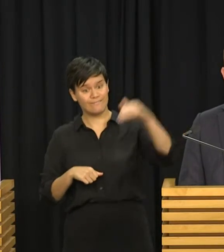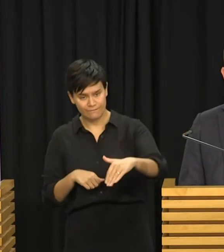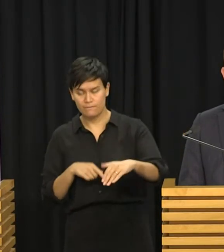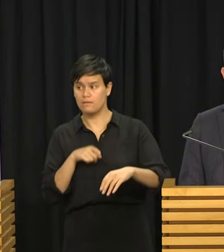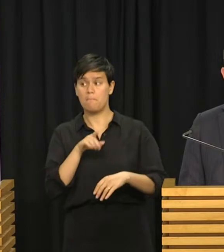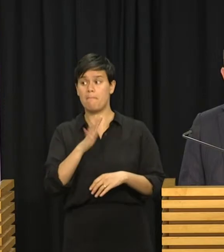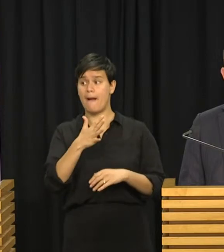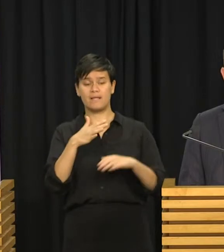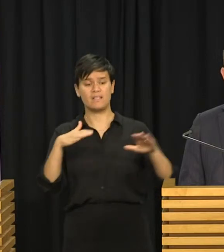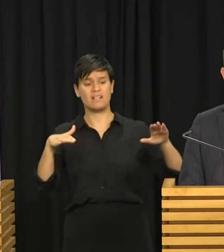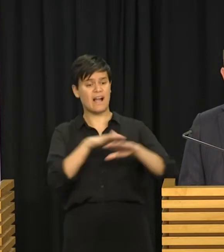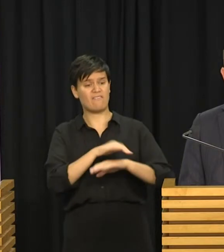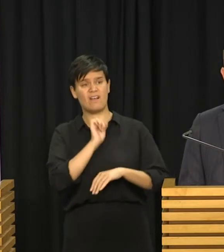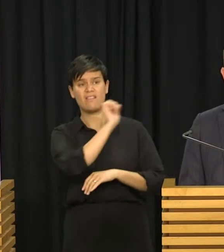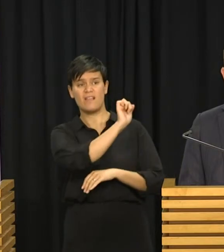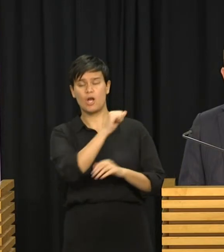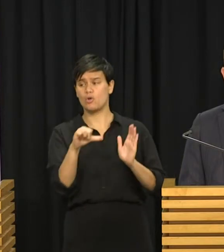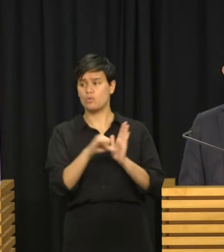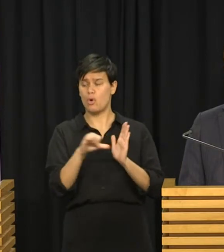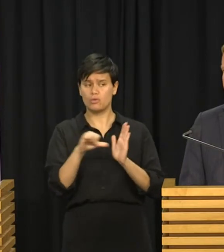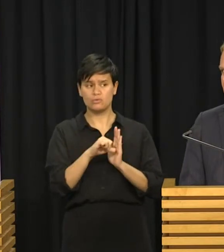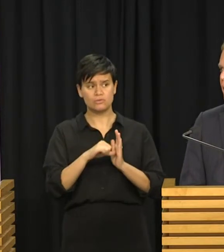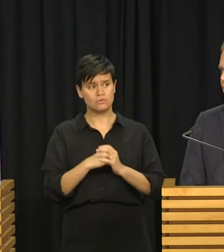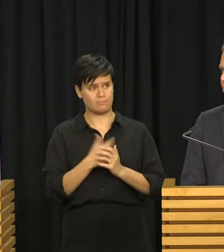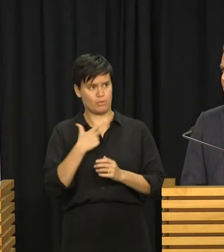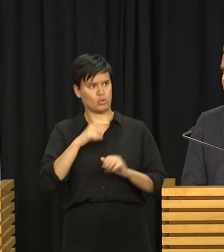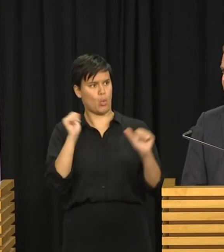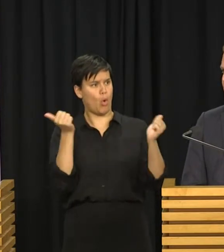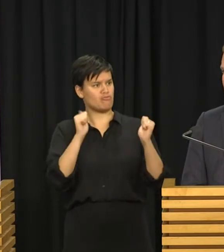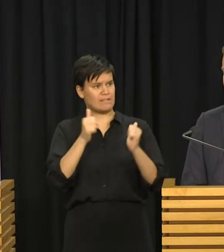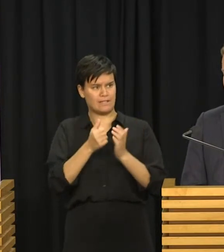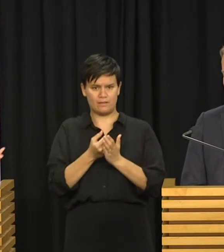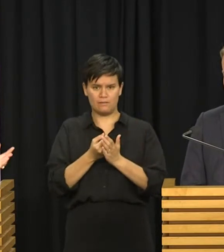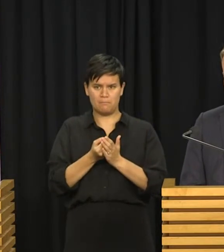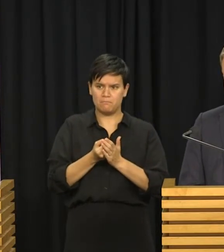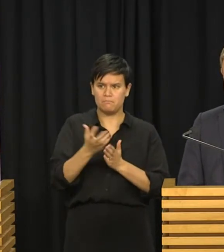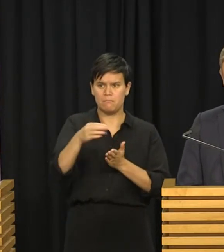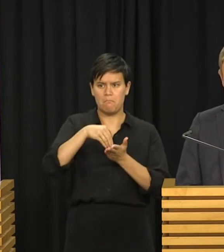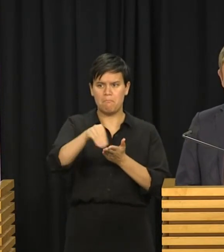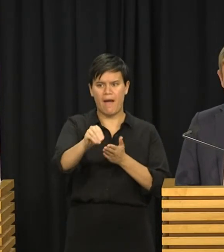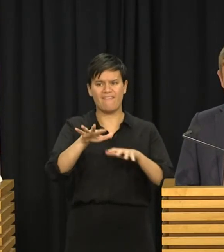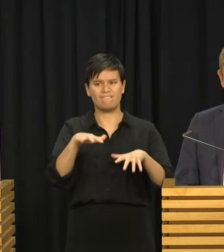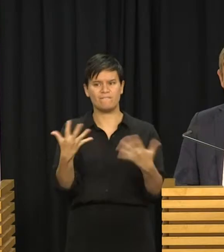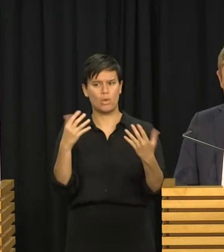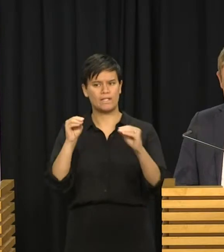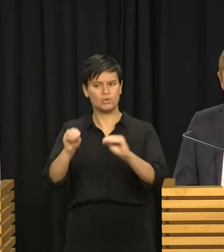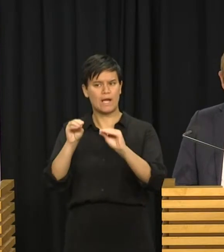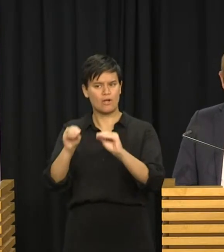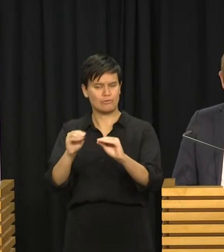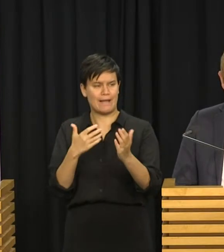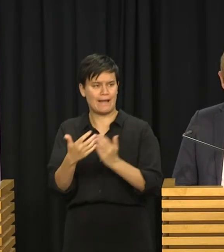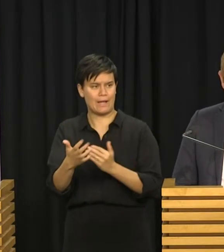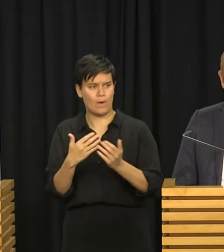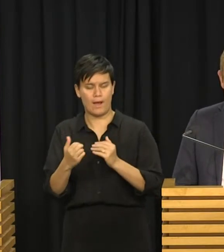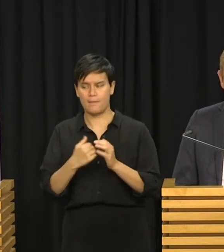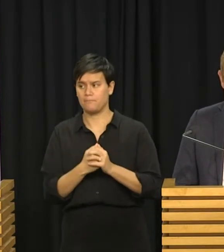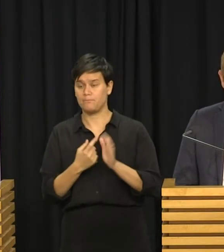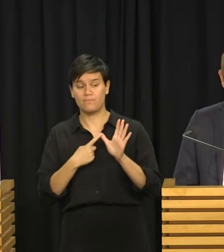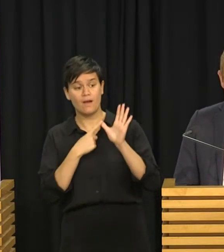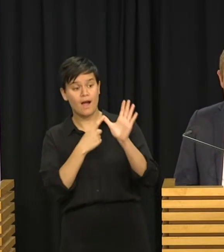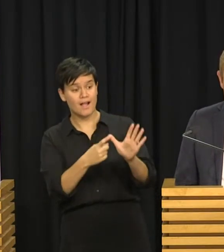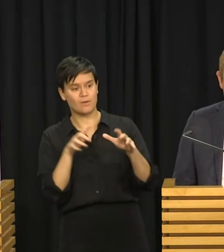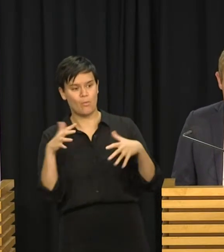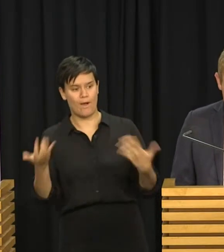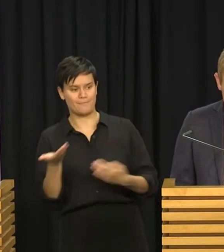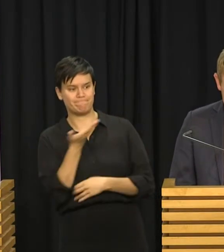considering they're already paying higher prices for education here? Yes, I'll let the Minister of Education pick up that question, who also happens